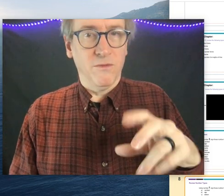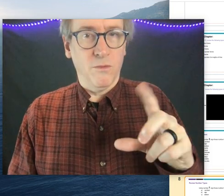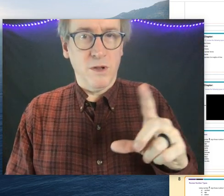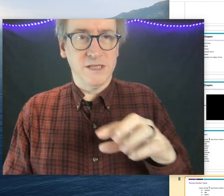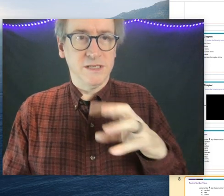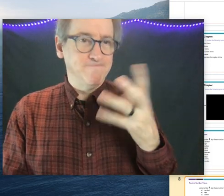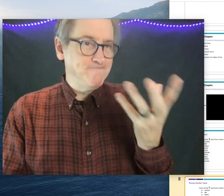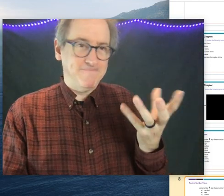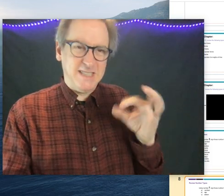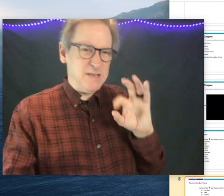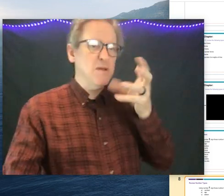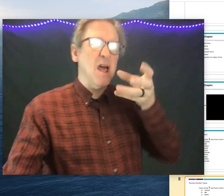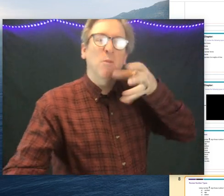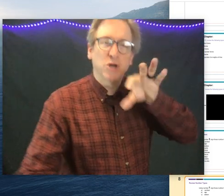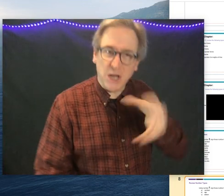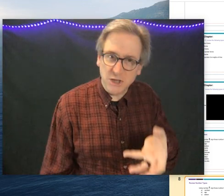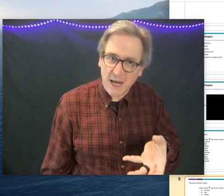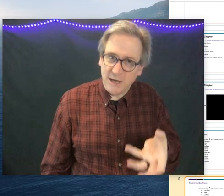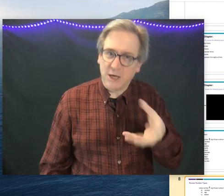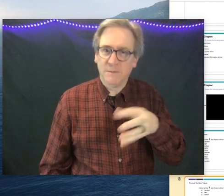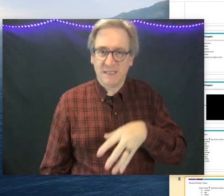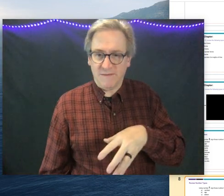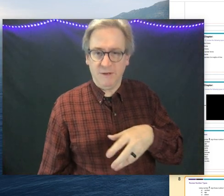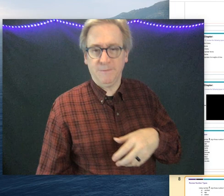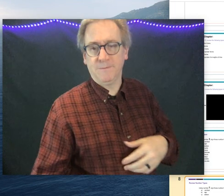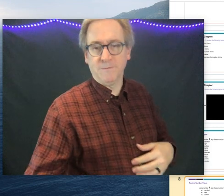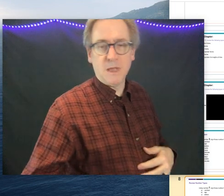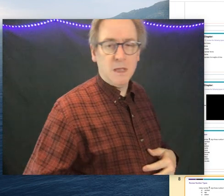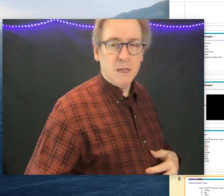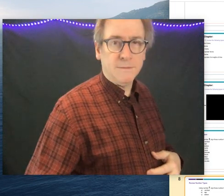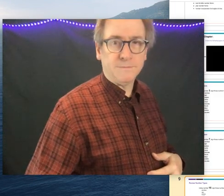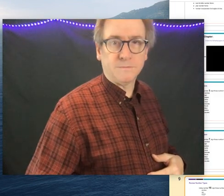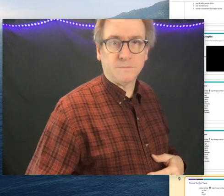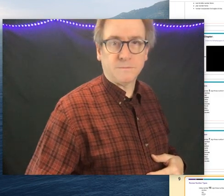of ones, some of the more challenging hand shapes, 7,